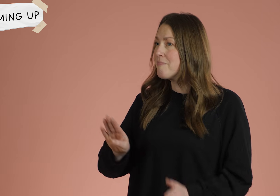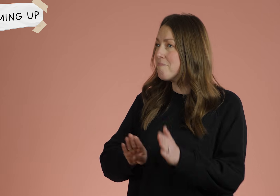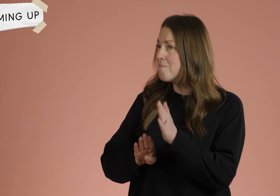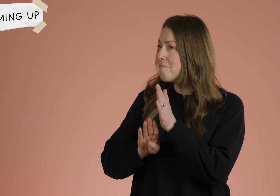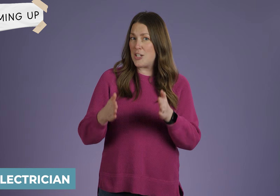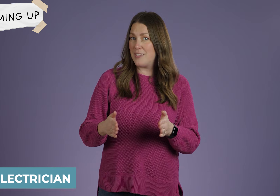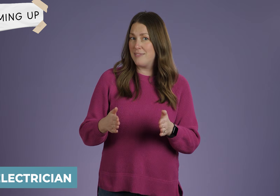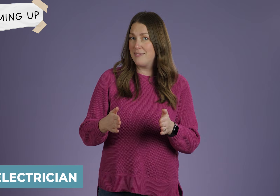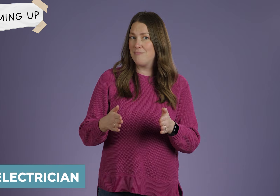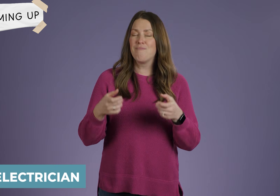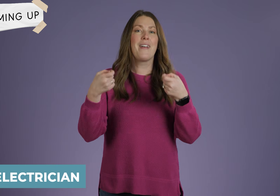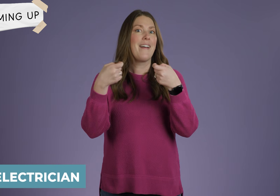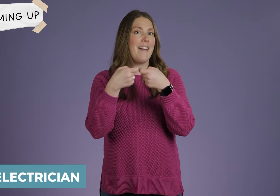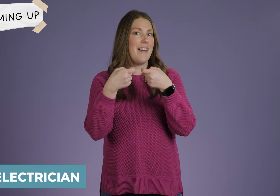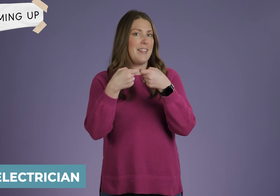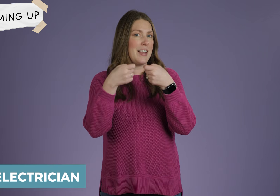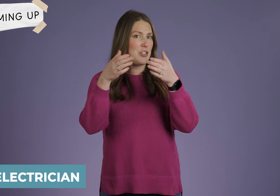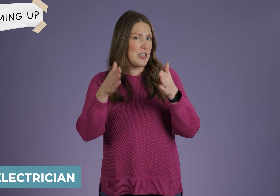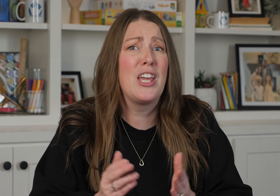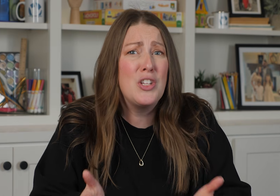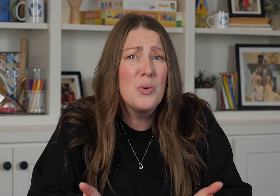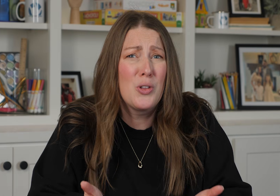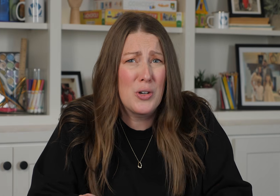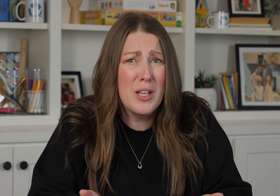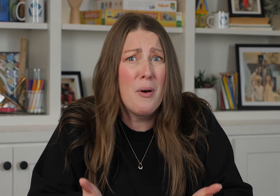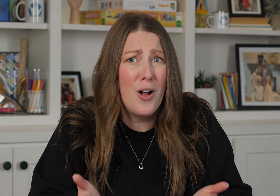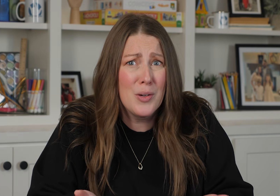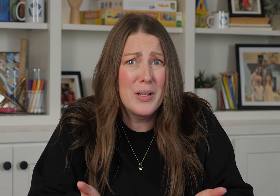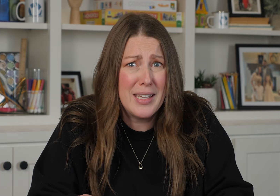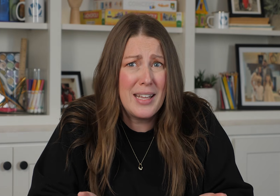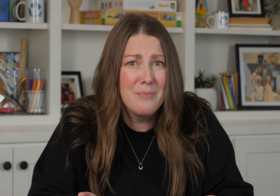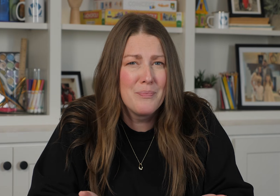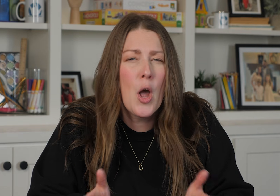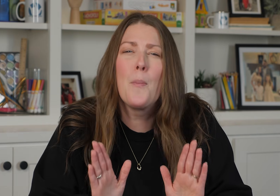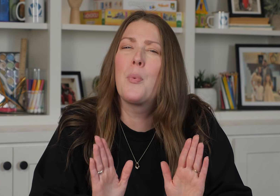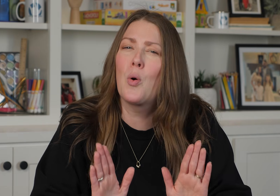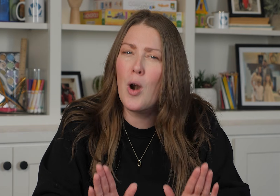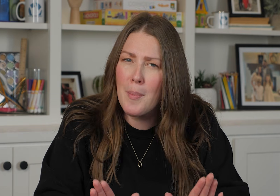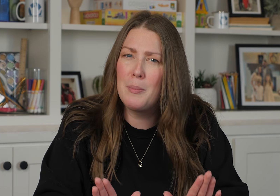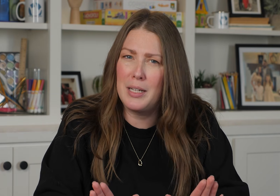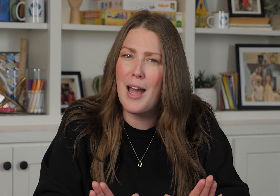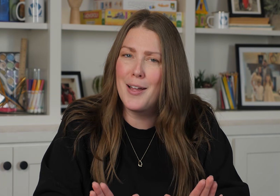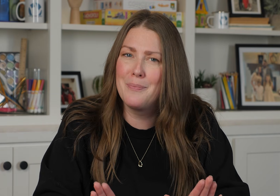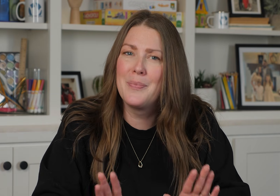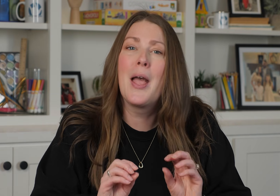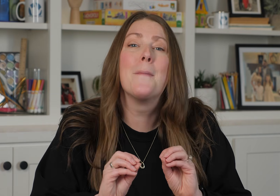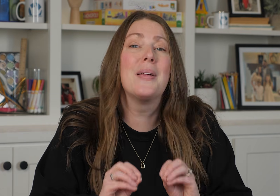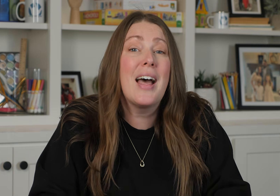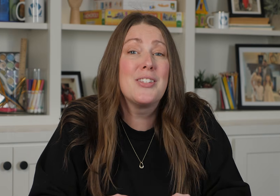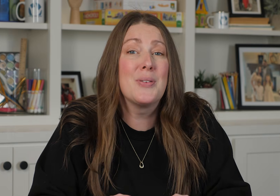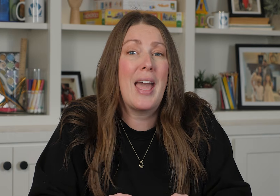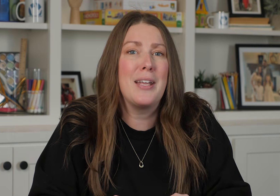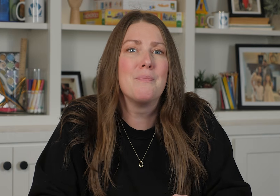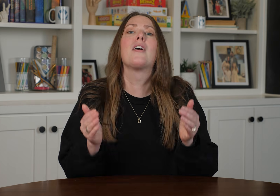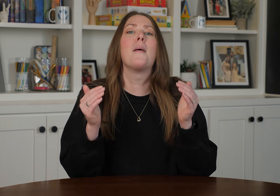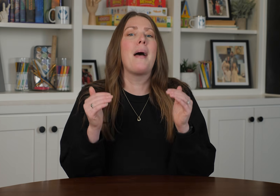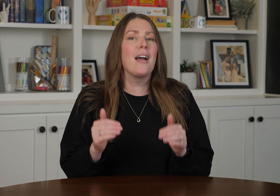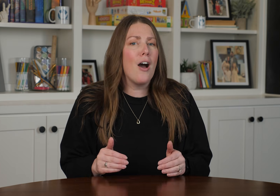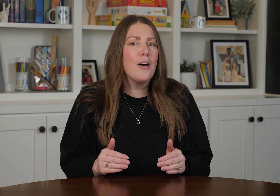signs, split into 2 parts. Can you learn them all in one sitting? Probably not, but that's okay. Come back